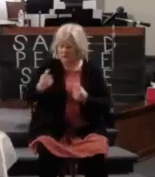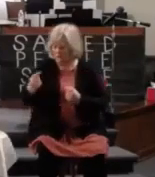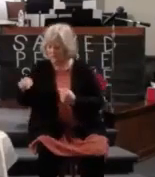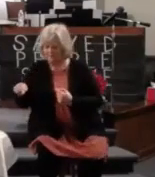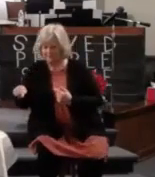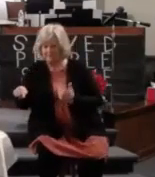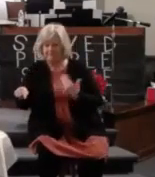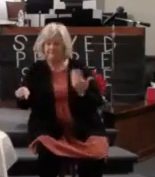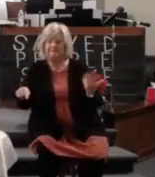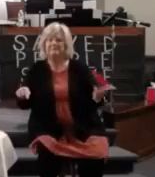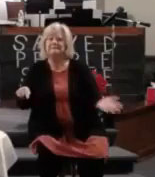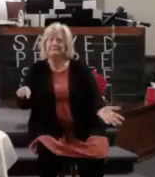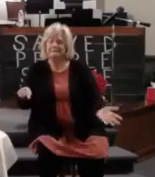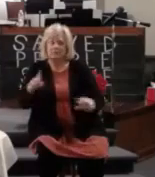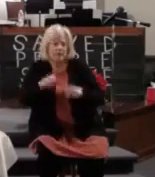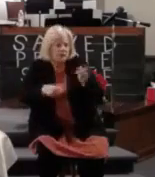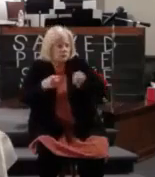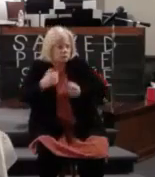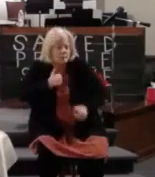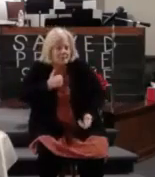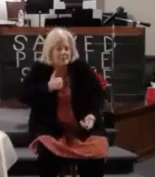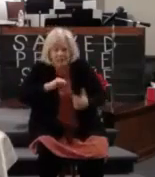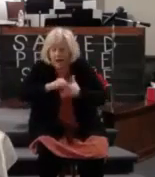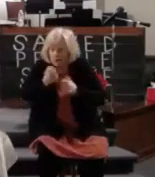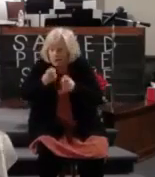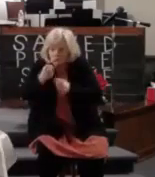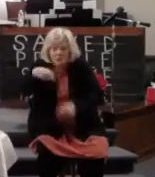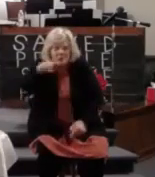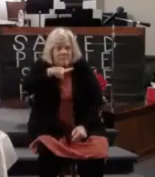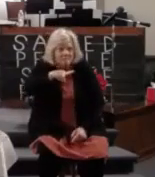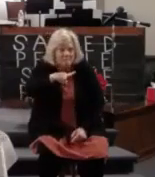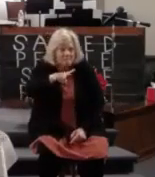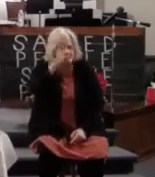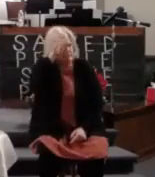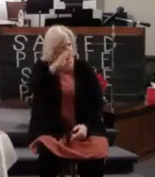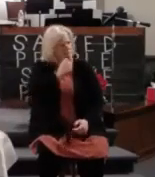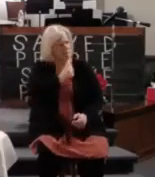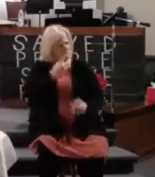God has forgiven us and still loves us in spite of what we do.